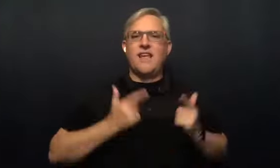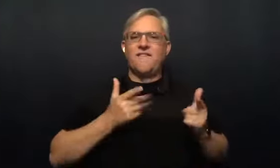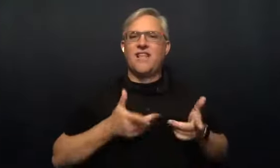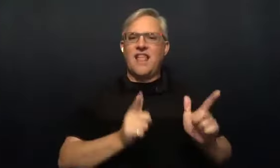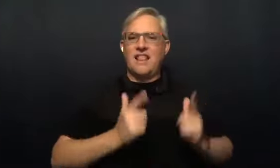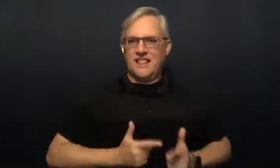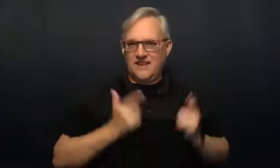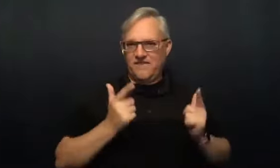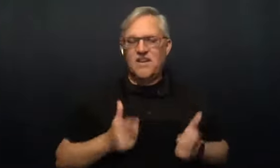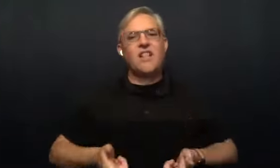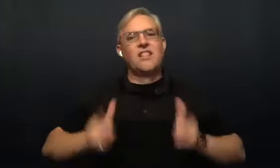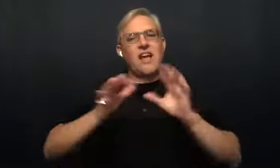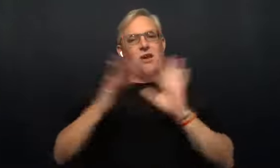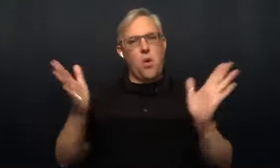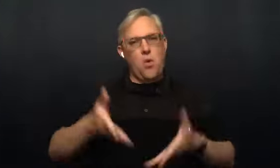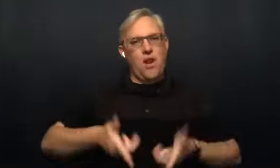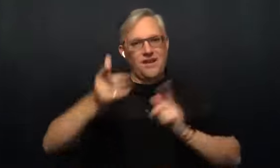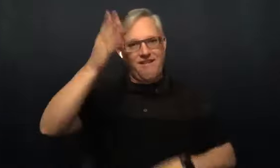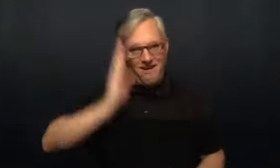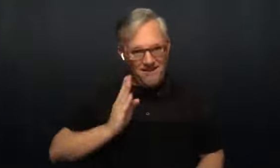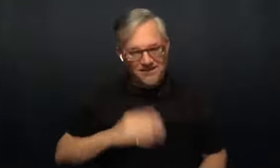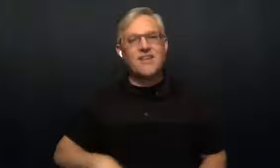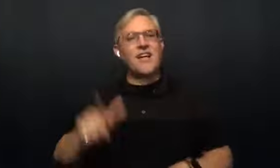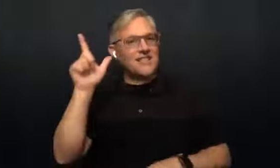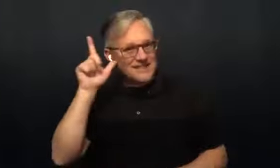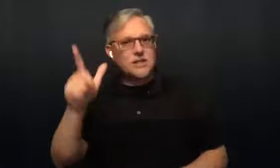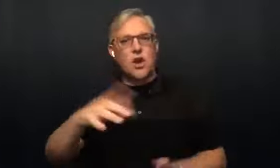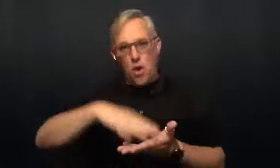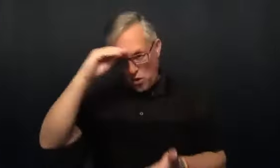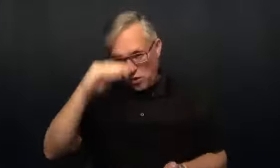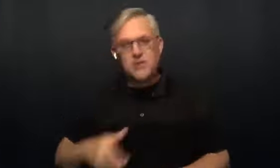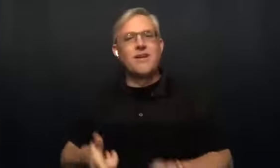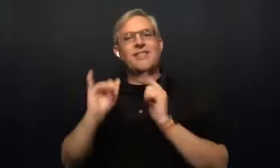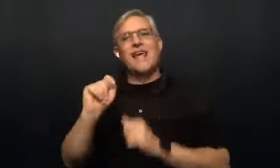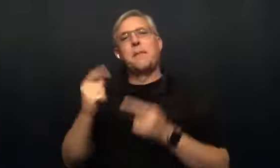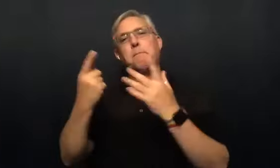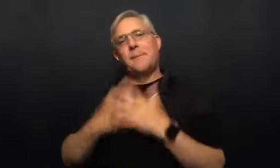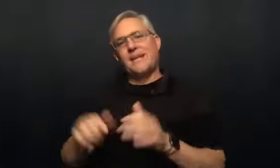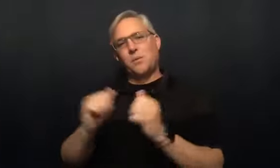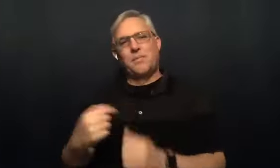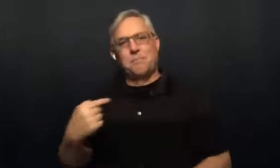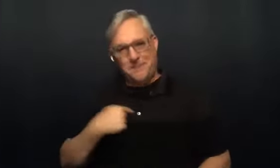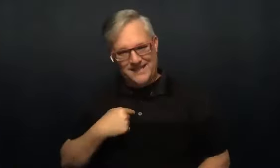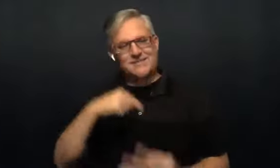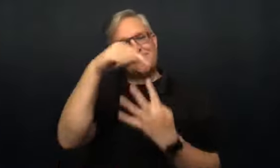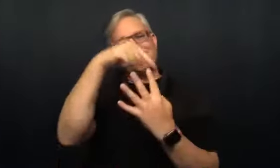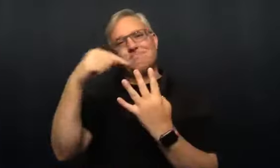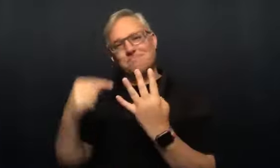let God, listen and learn, and let it begin with me. Because the greatest thing I can do is practice